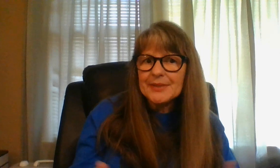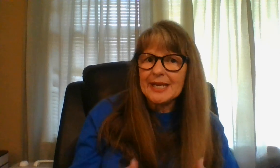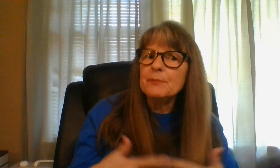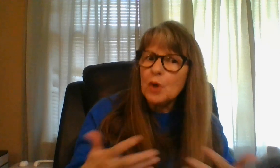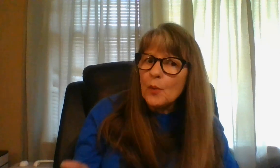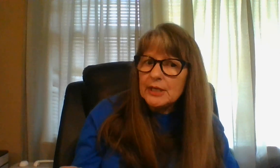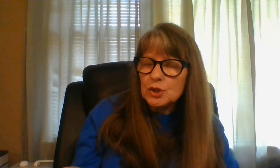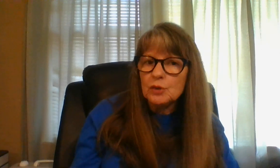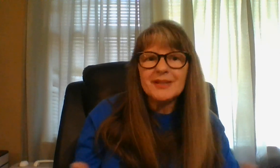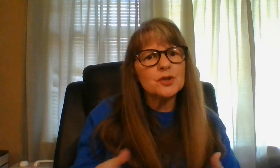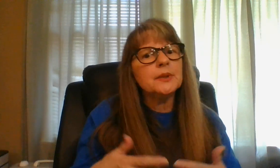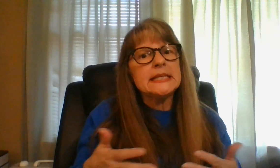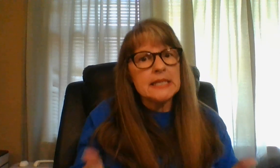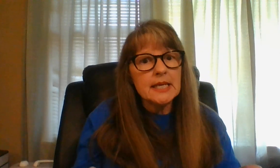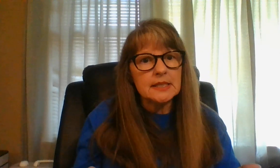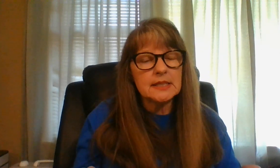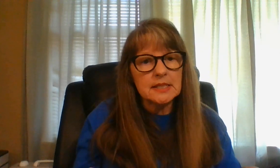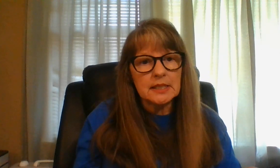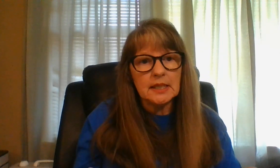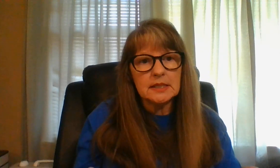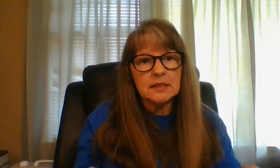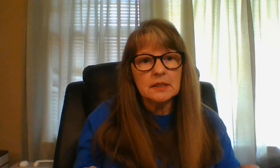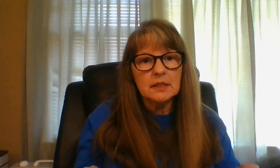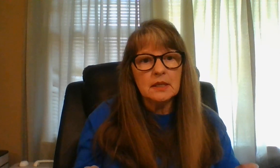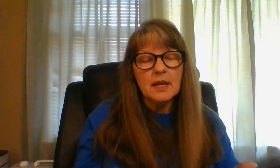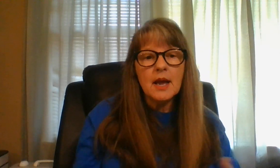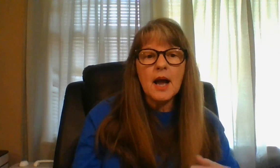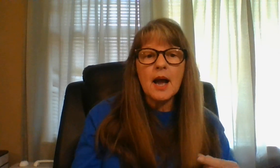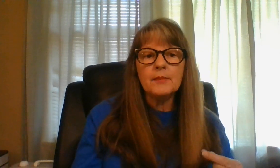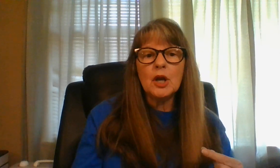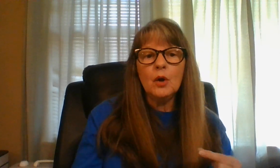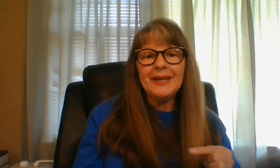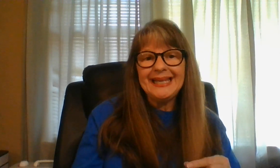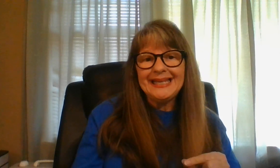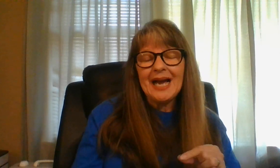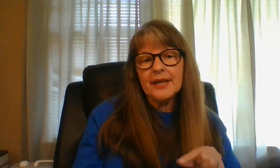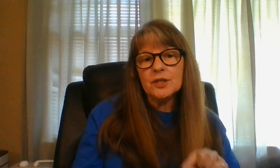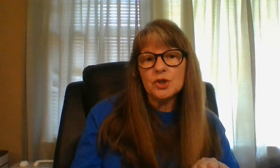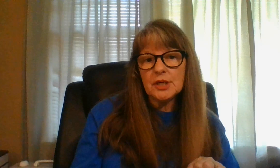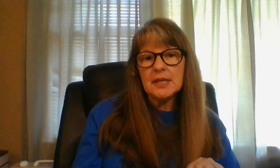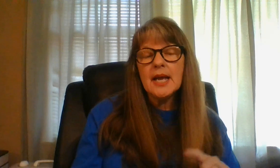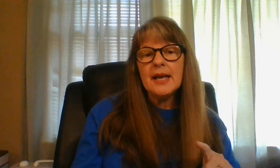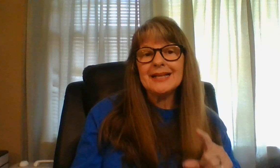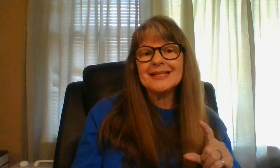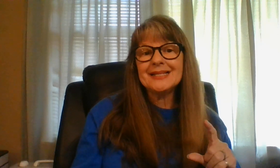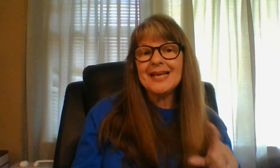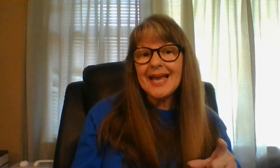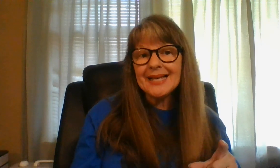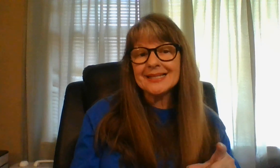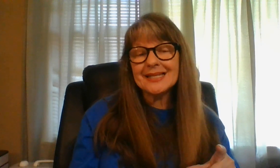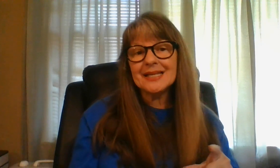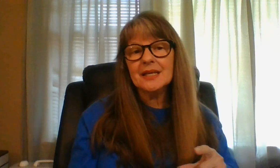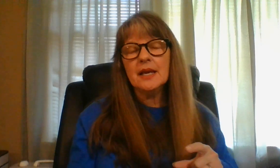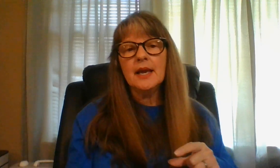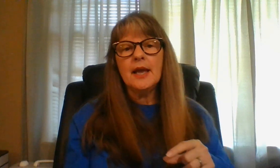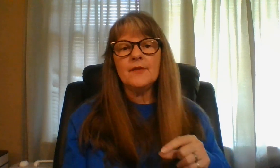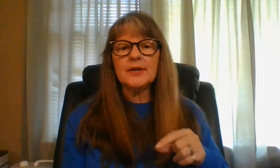like I'm going to, but that's really tense, isn't it? I'm going, ing, that's tense. If I